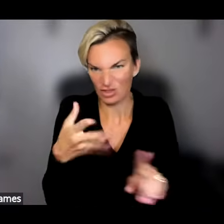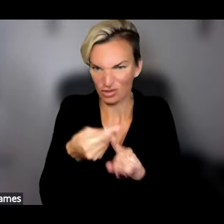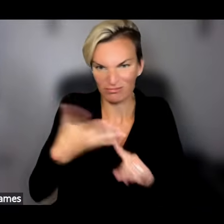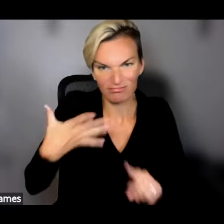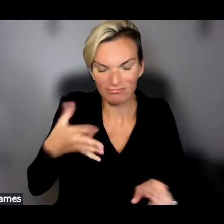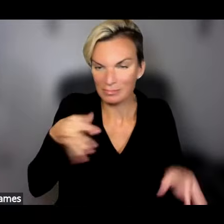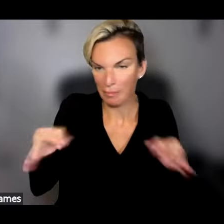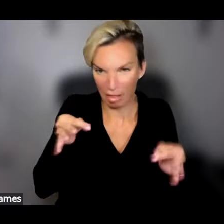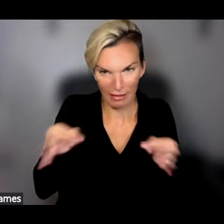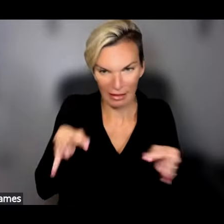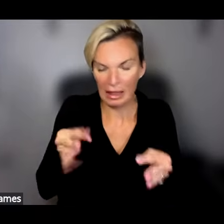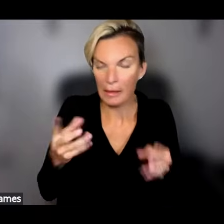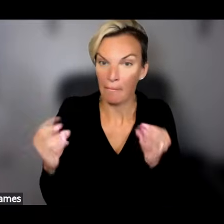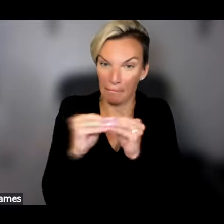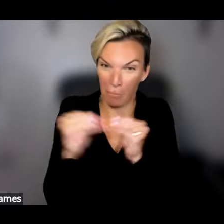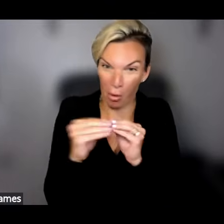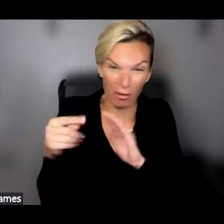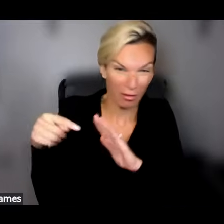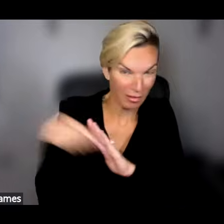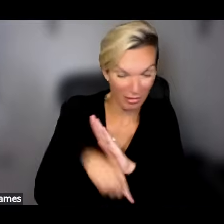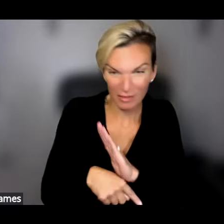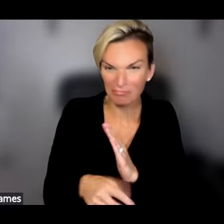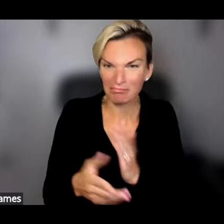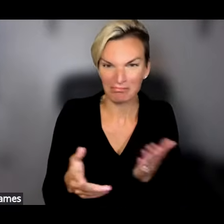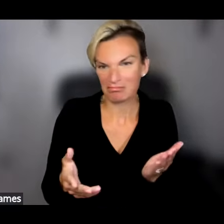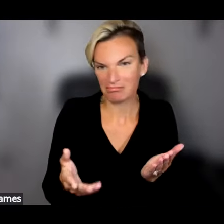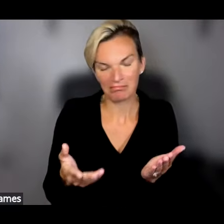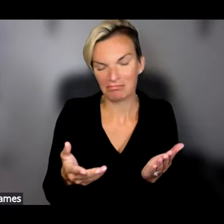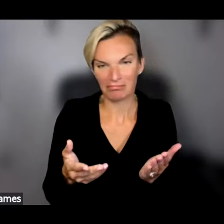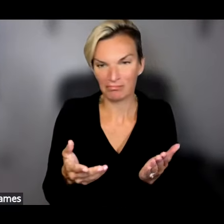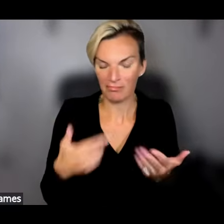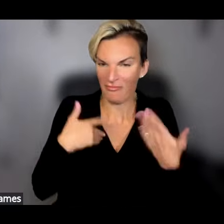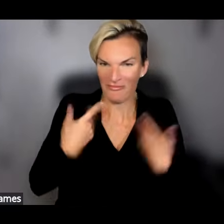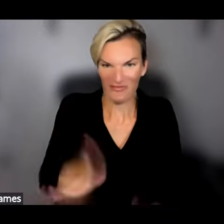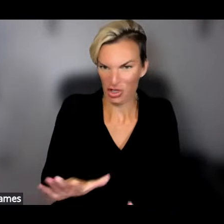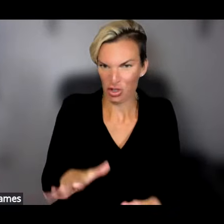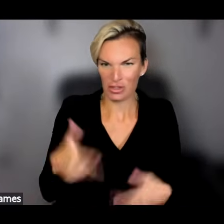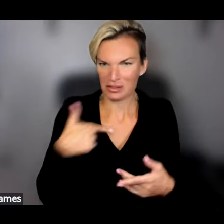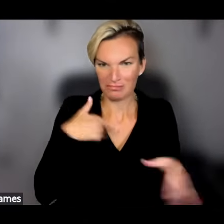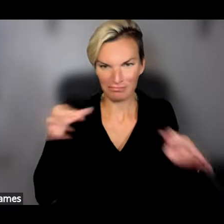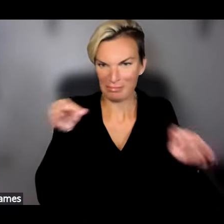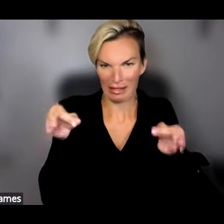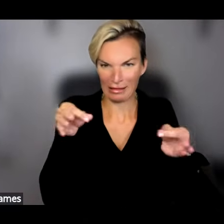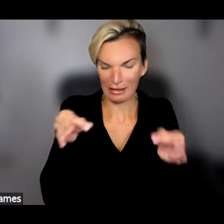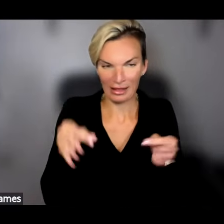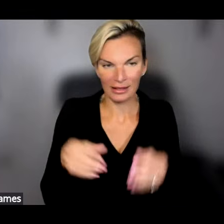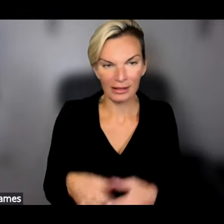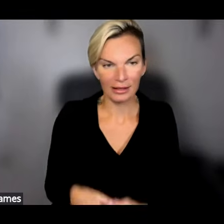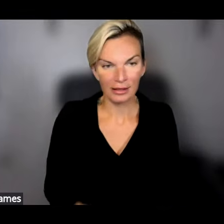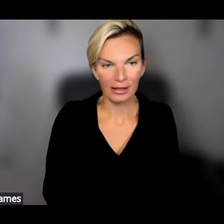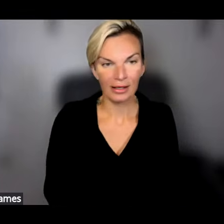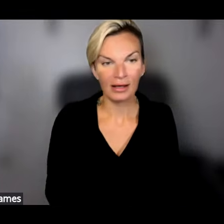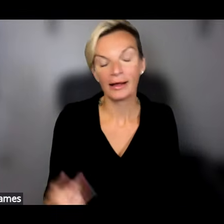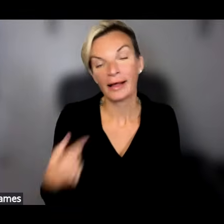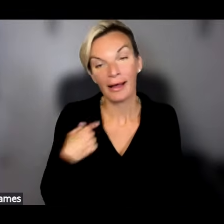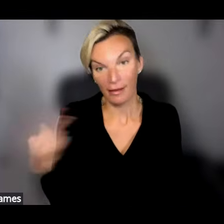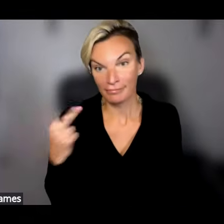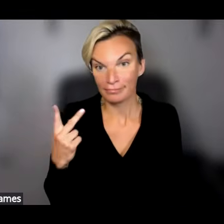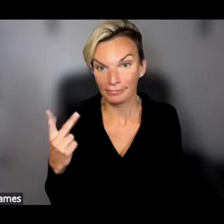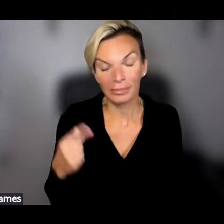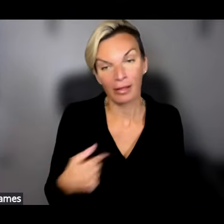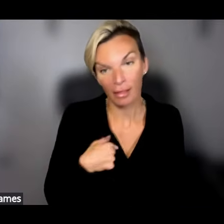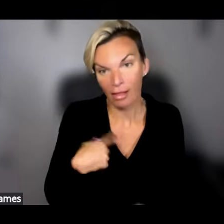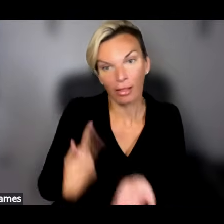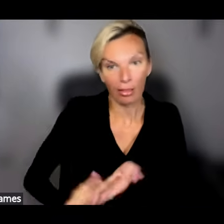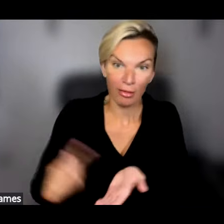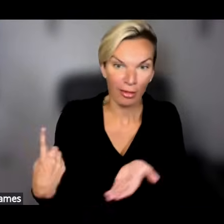I think it does address exactly what opposing counsel was speaking to. But you've heard both of us go around a few times on